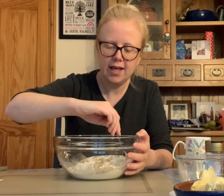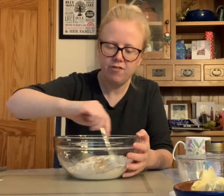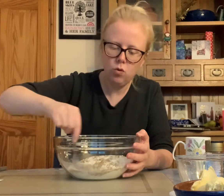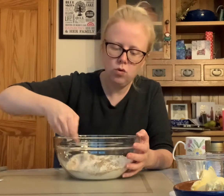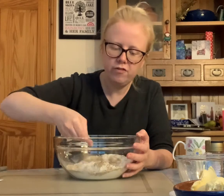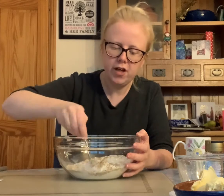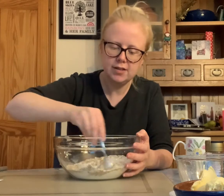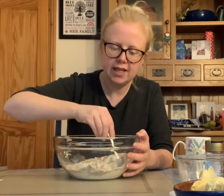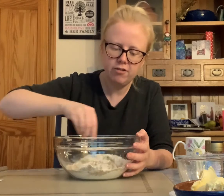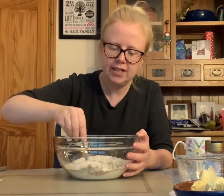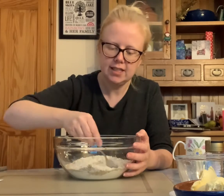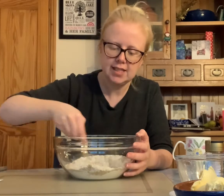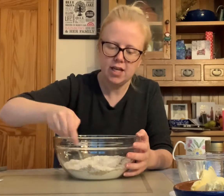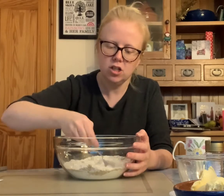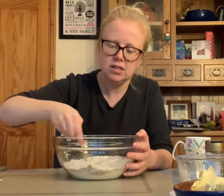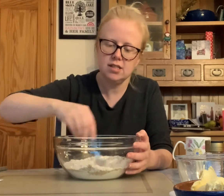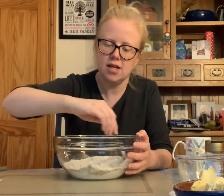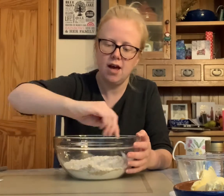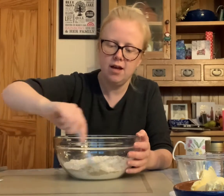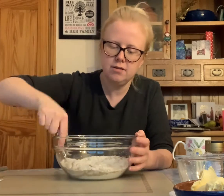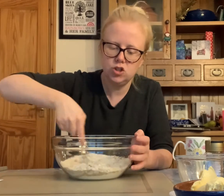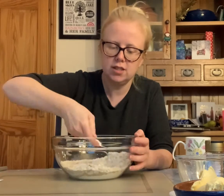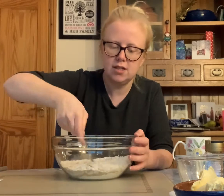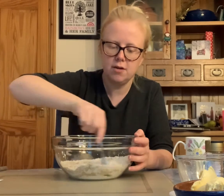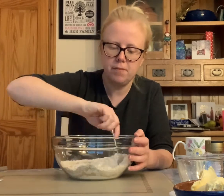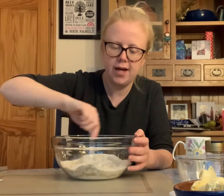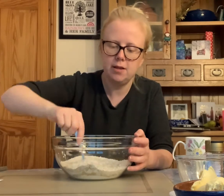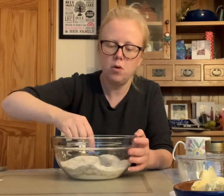all of those ingredients a good stir just to combine them all.